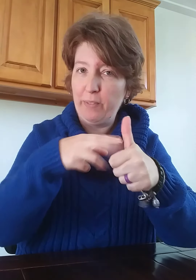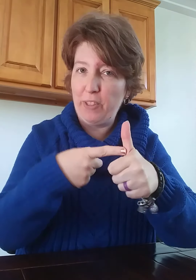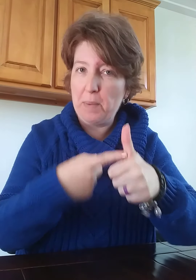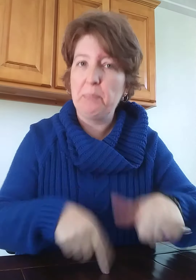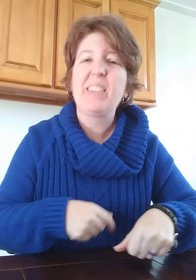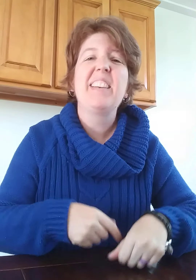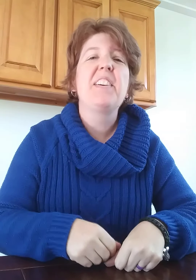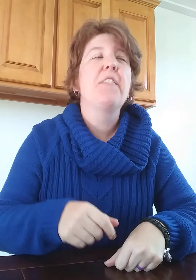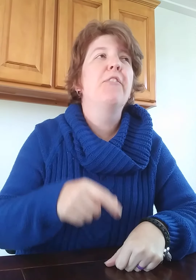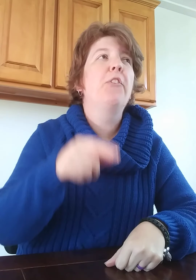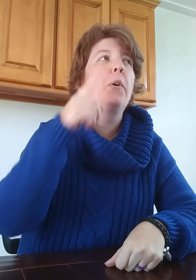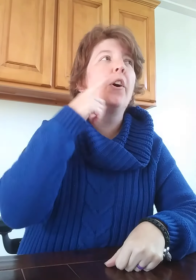rule of thumb. For